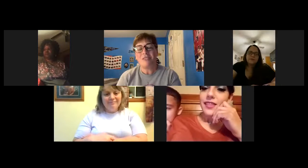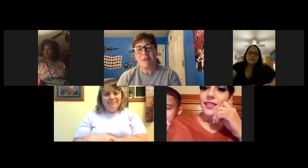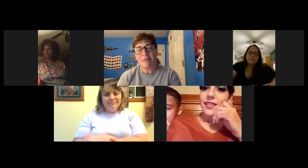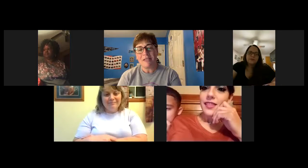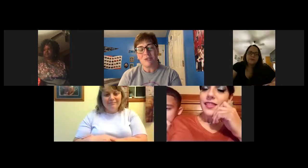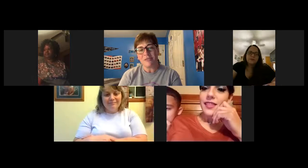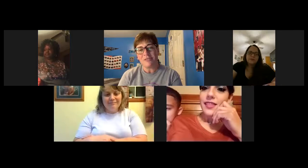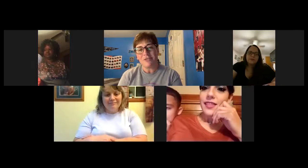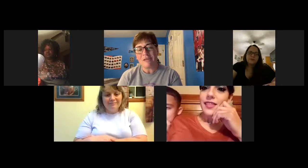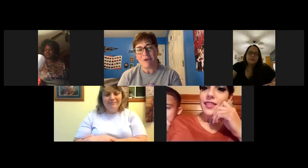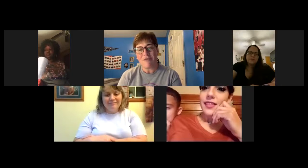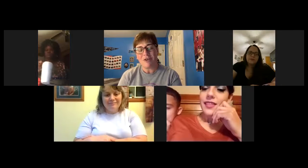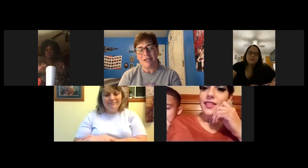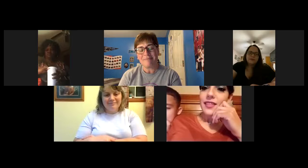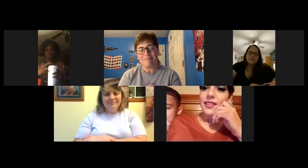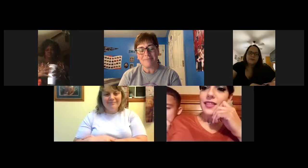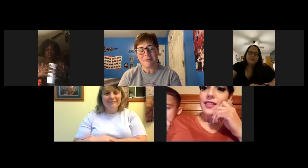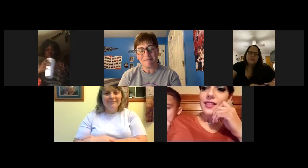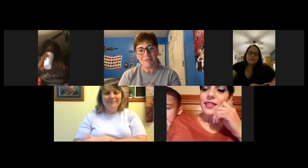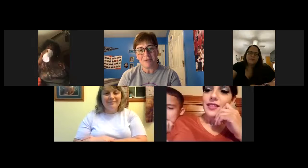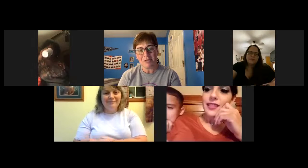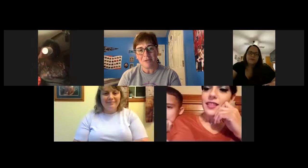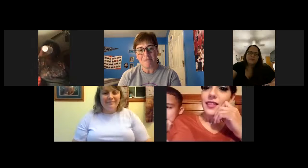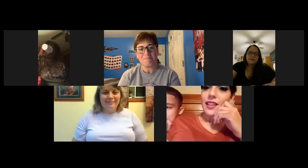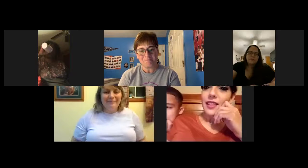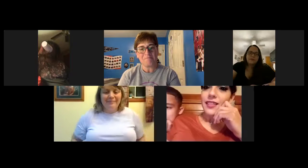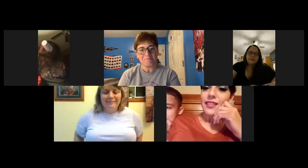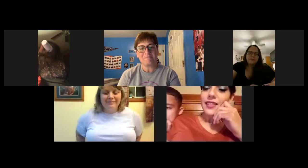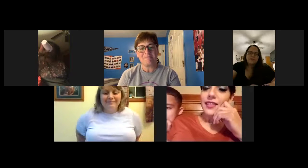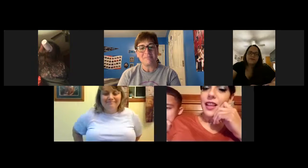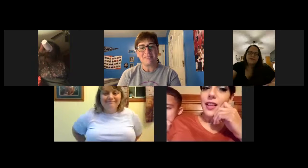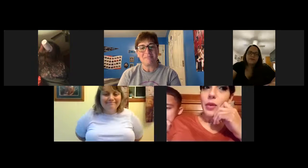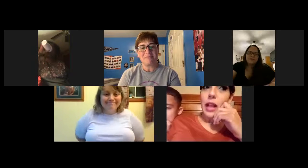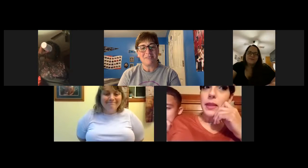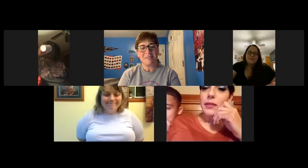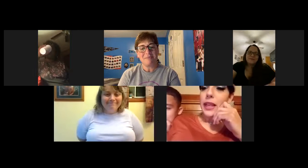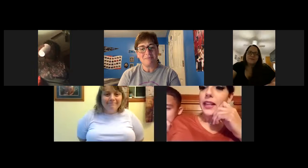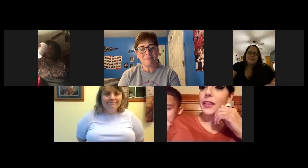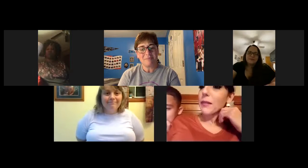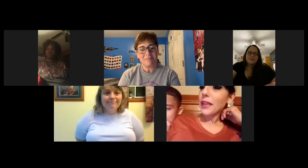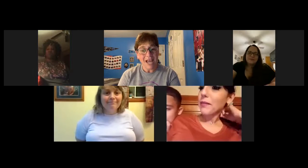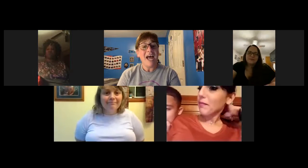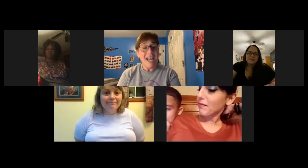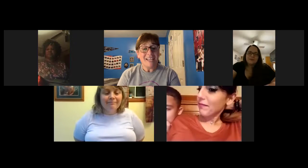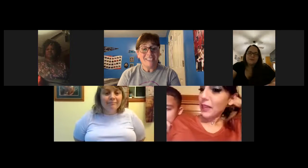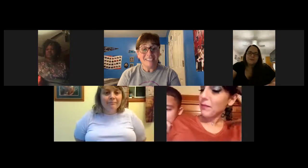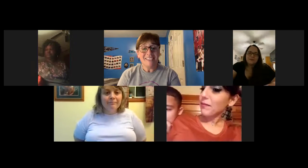get with some people at the services for the deaf and hard of hearing. So that would be good. Well, I'm Hispanic, so